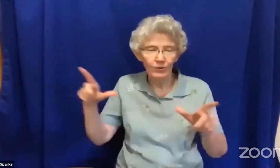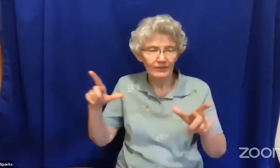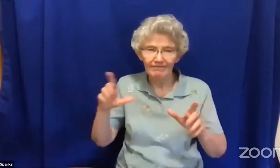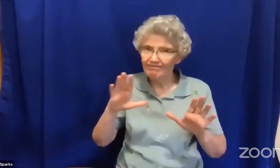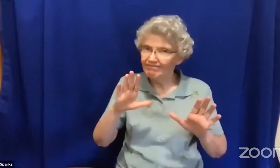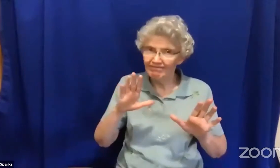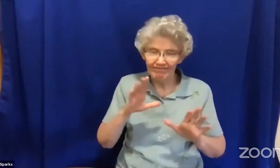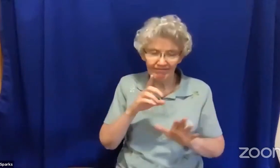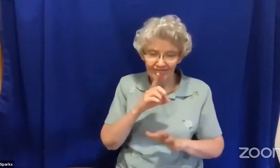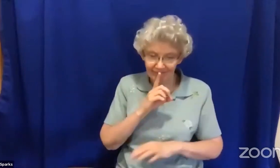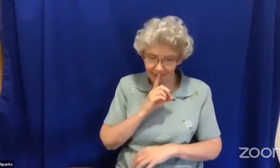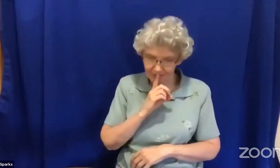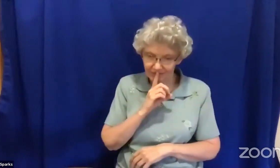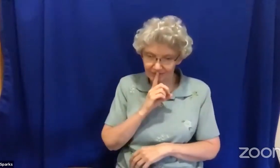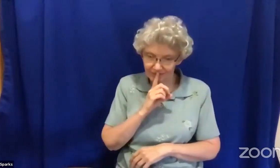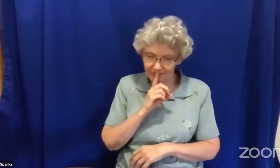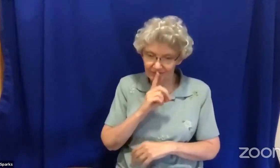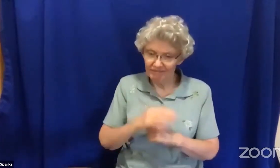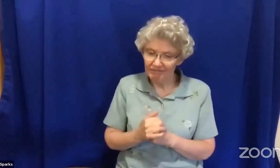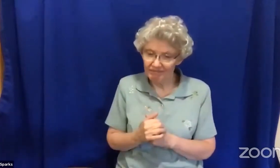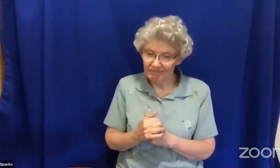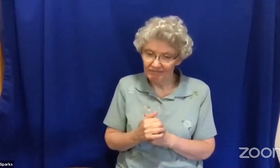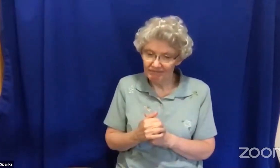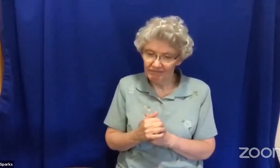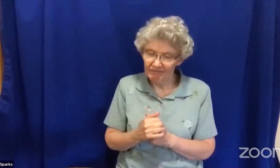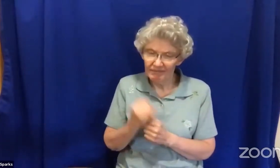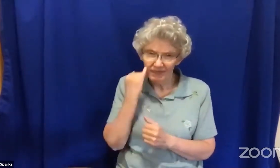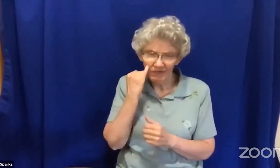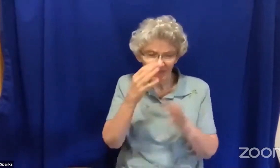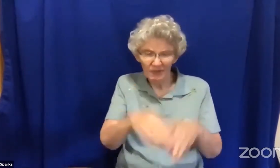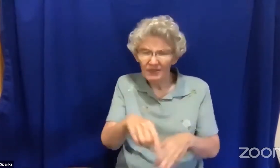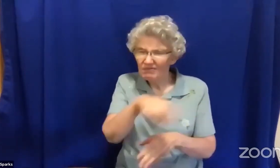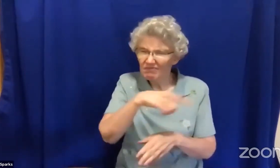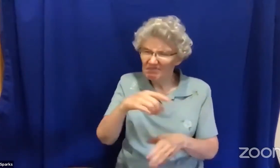and unknown languages will no longer be spoken.